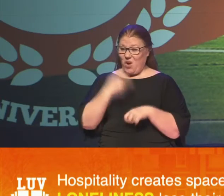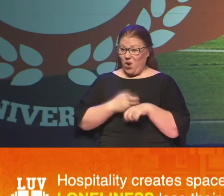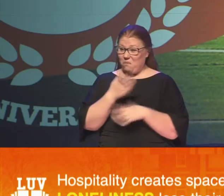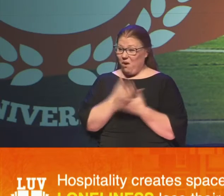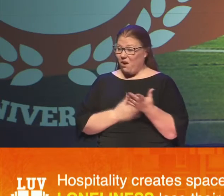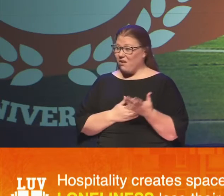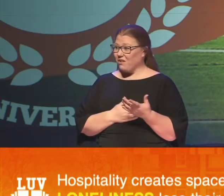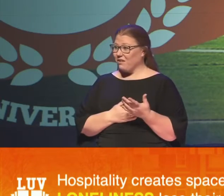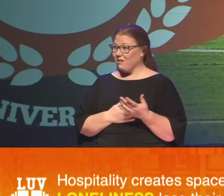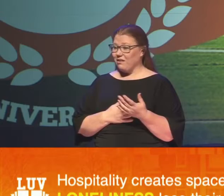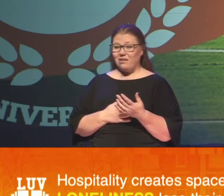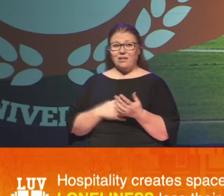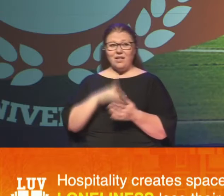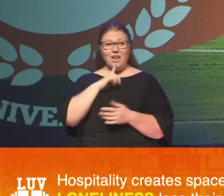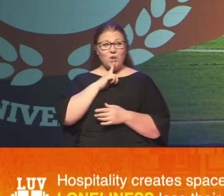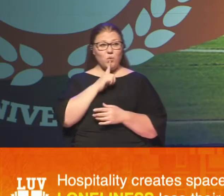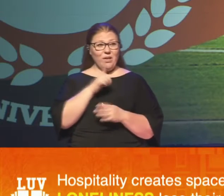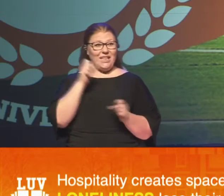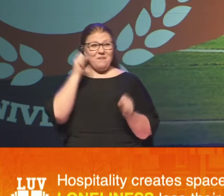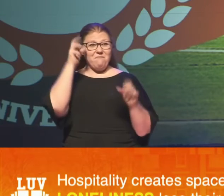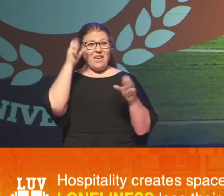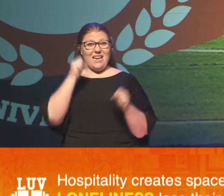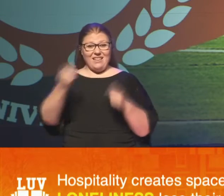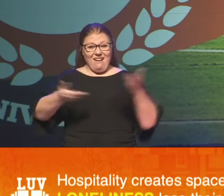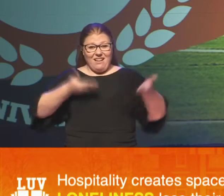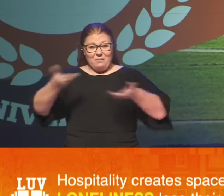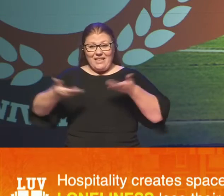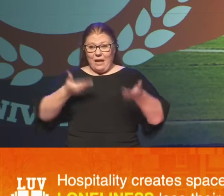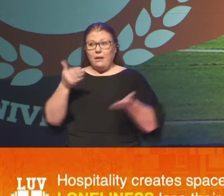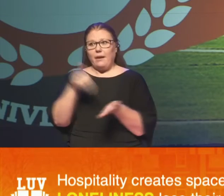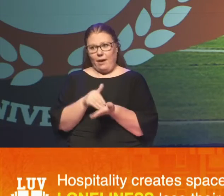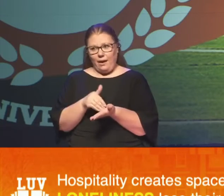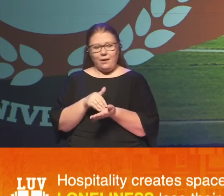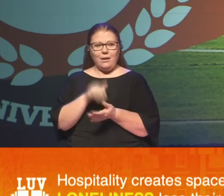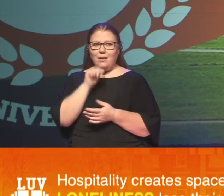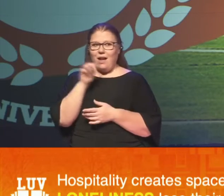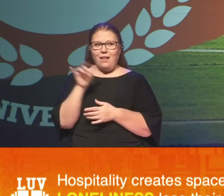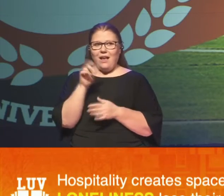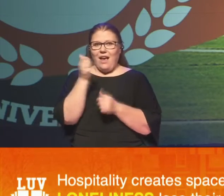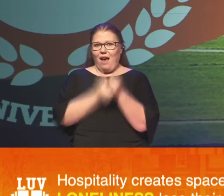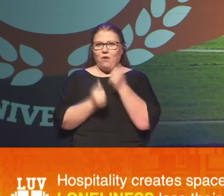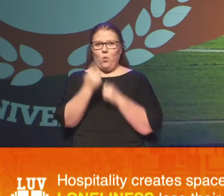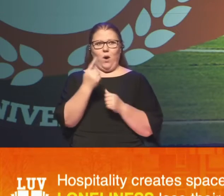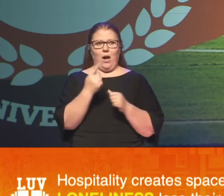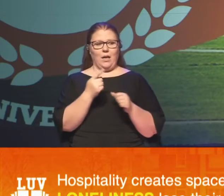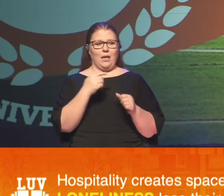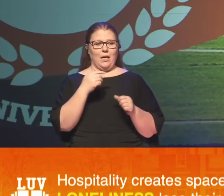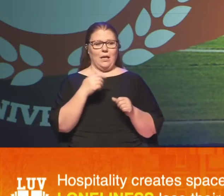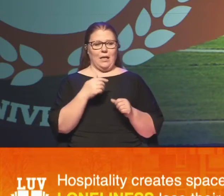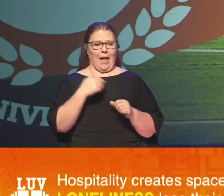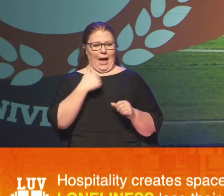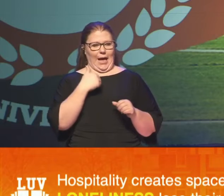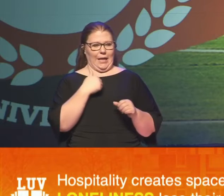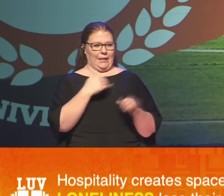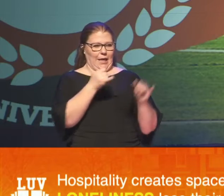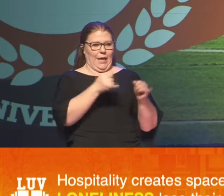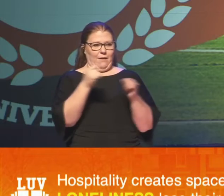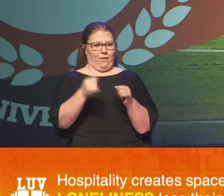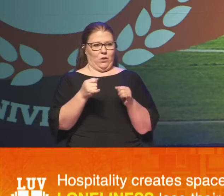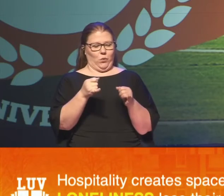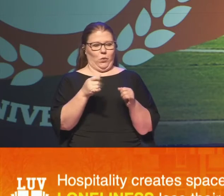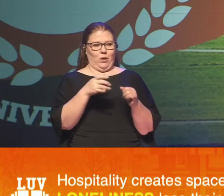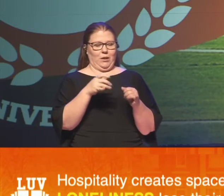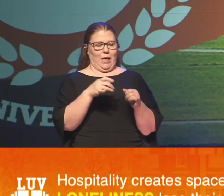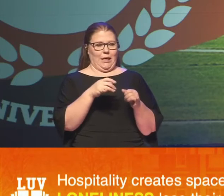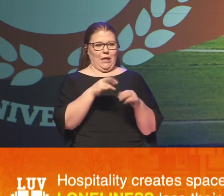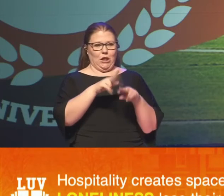it. And really, really amazing hospitality. Again, not like everybody gets their own individual salt and pepper shakers and napkins folded in pigeons.